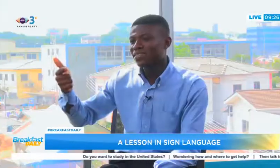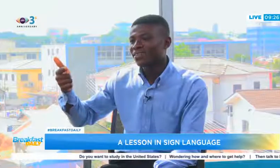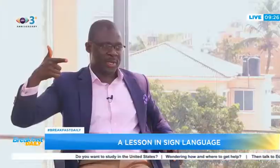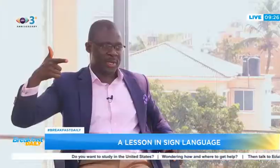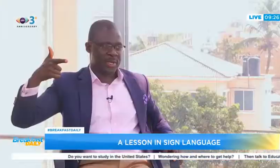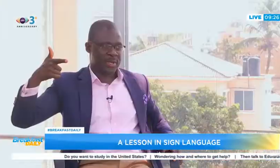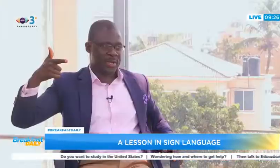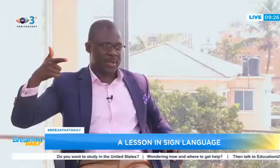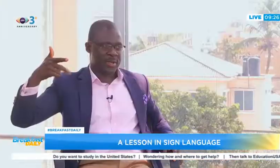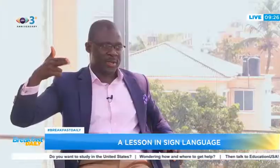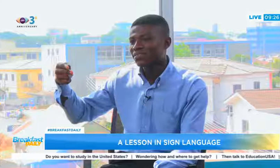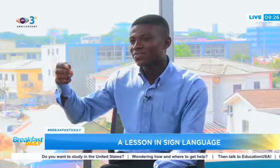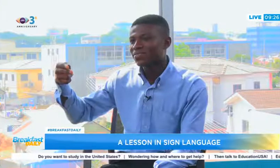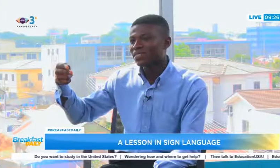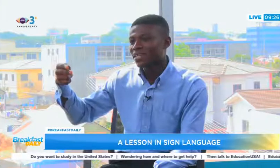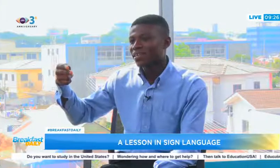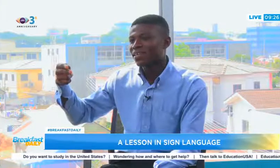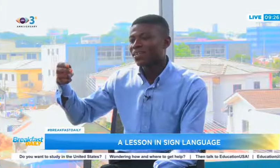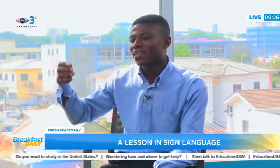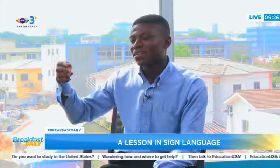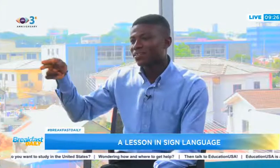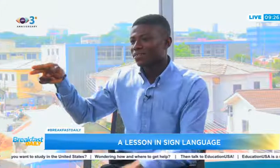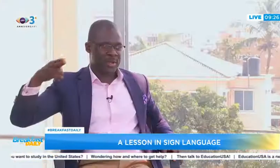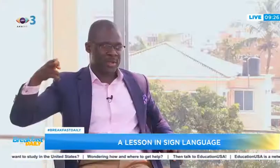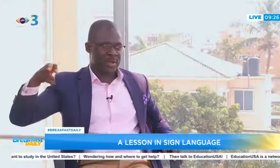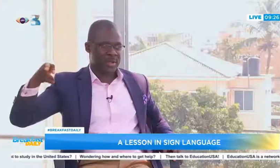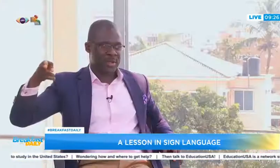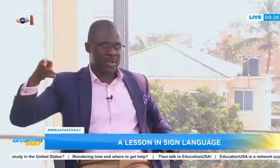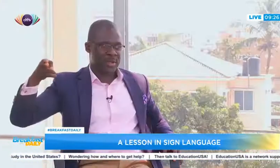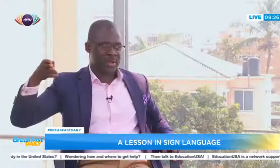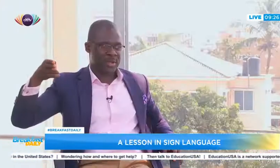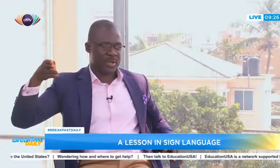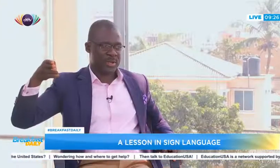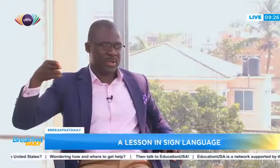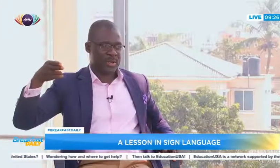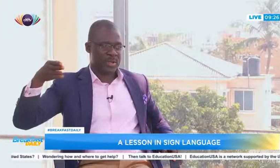G, H. H, Yeah. This is H. H, Yeah. I,